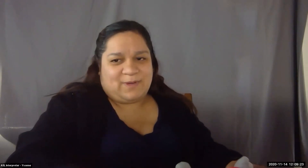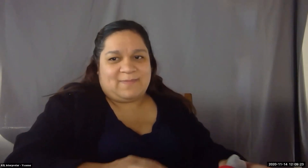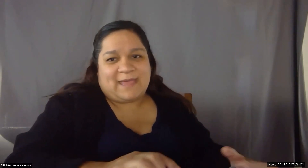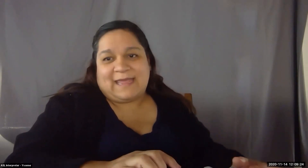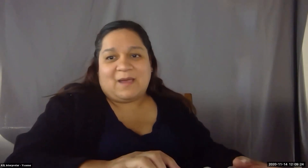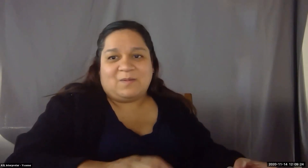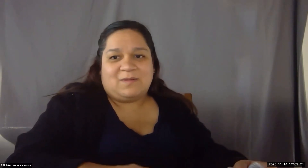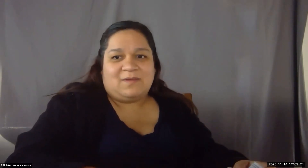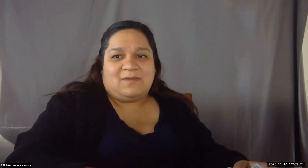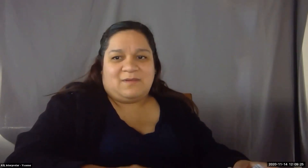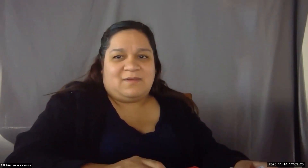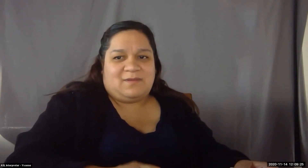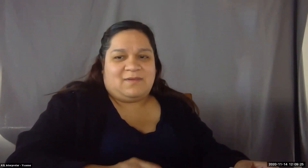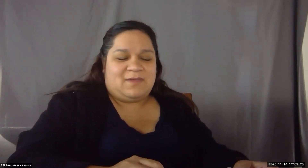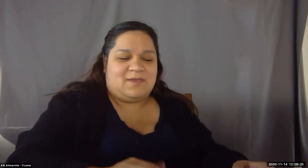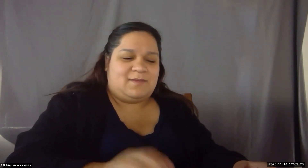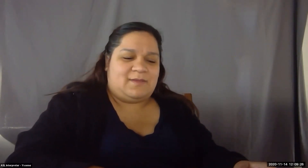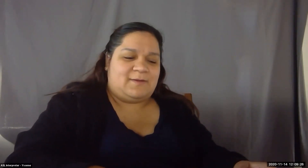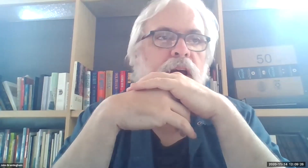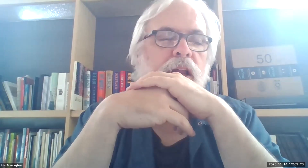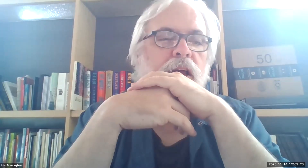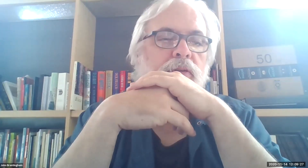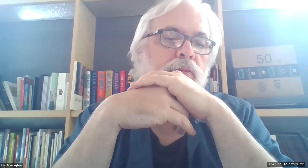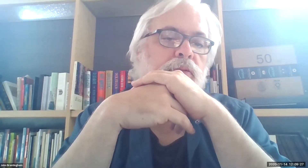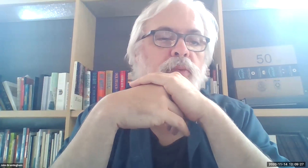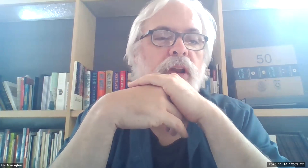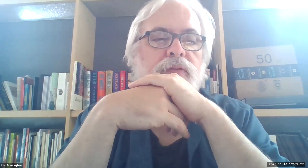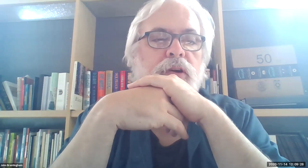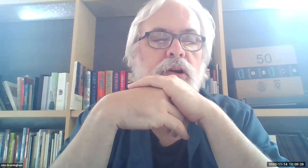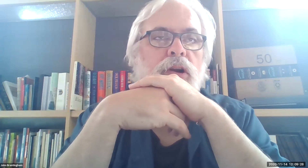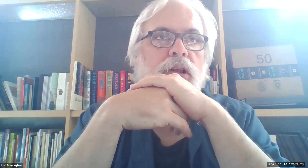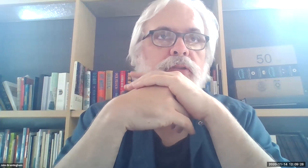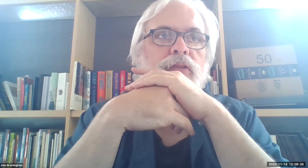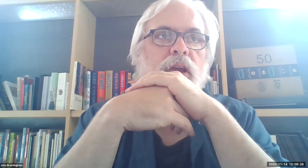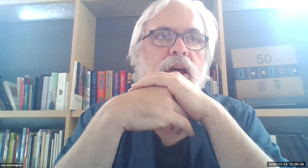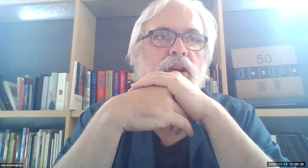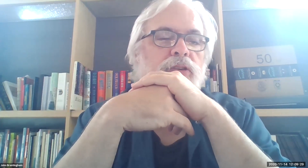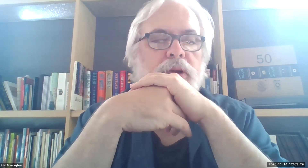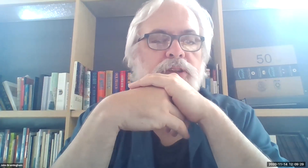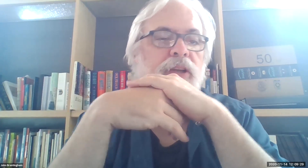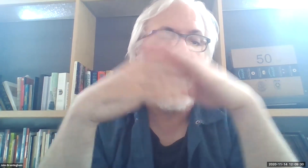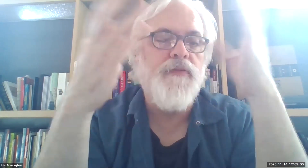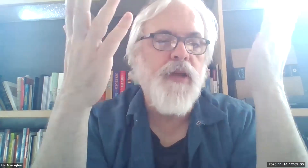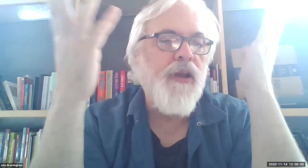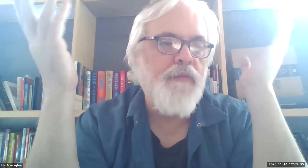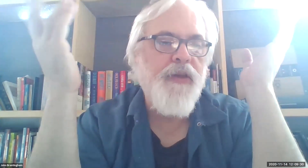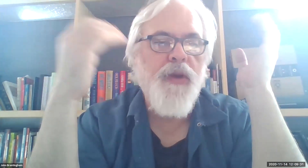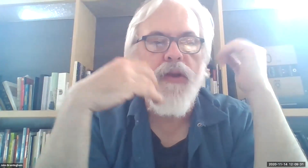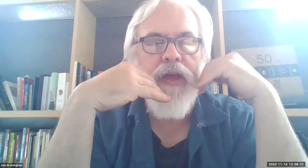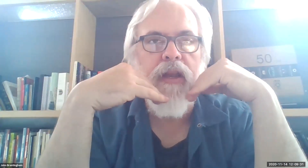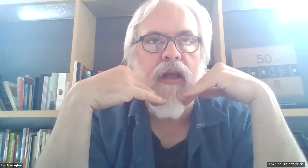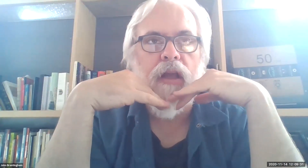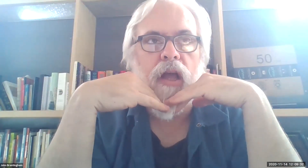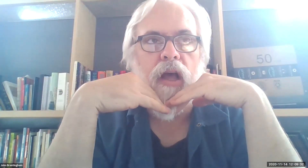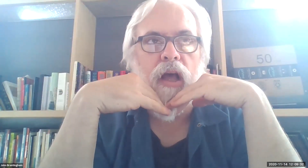point in bringing them back now. Yeah. I what I've heard is no spring semester, and I think we